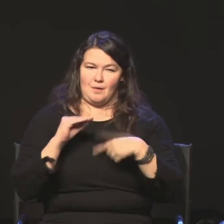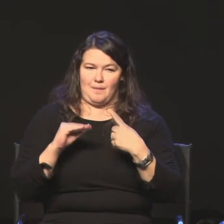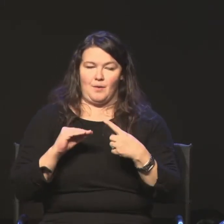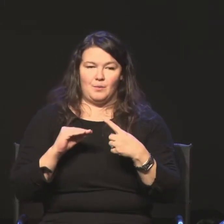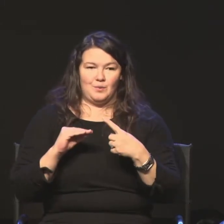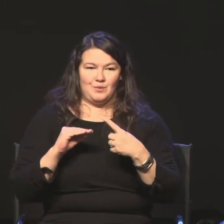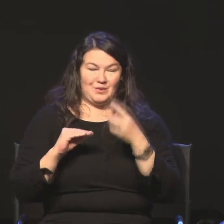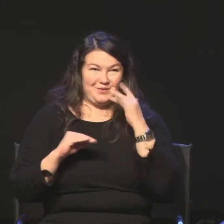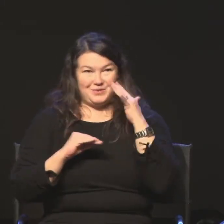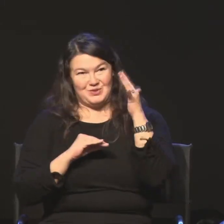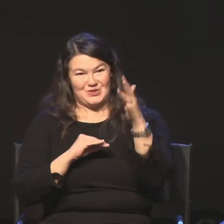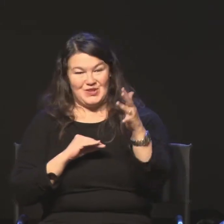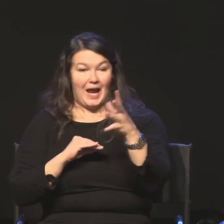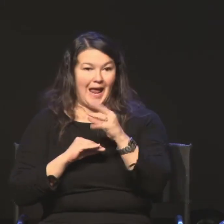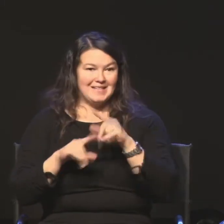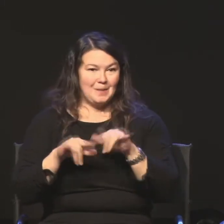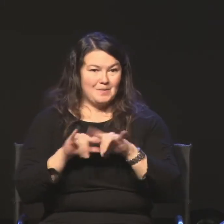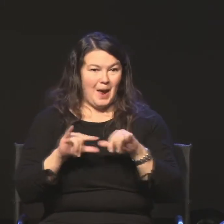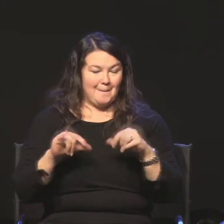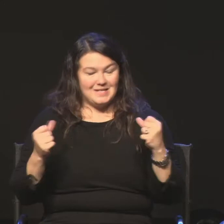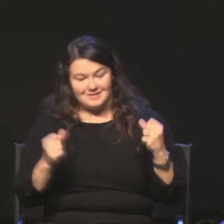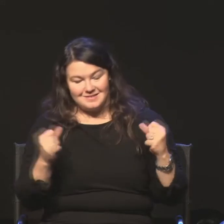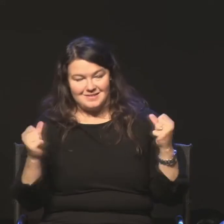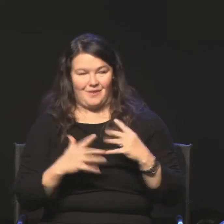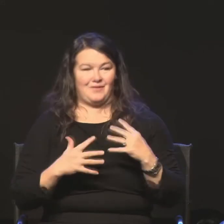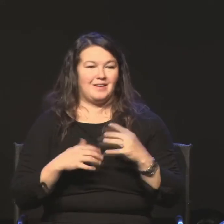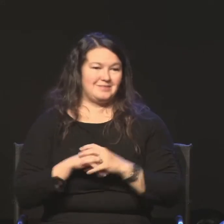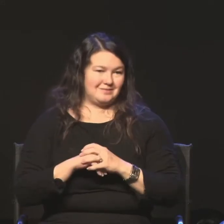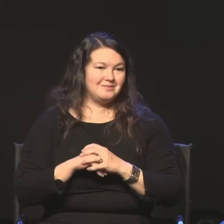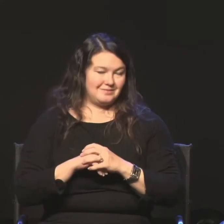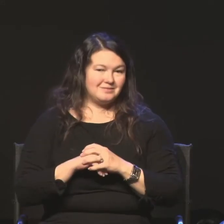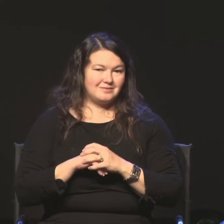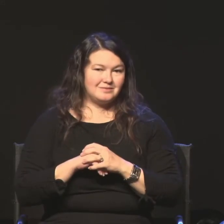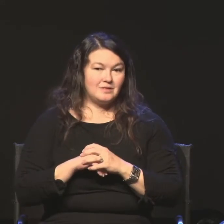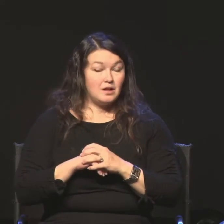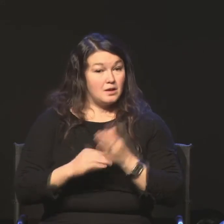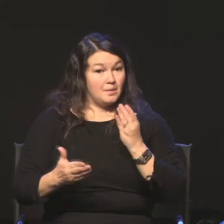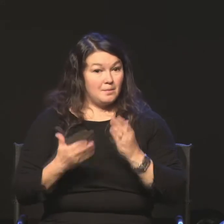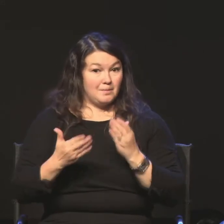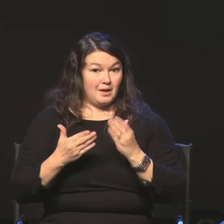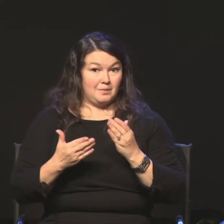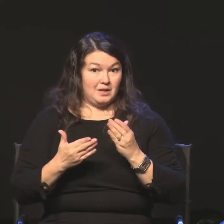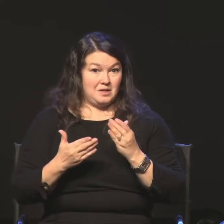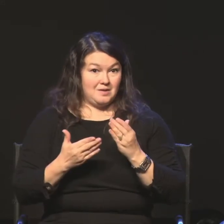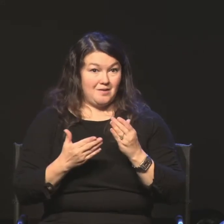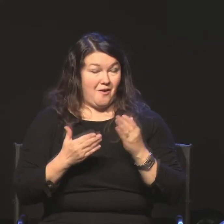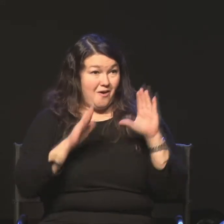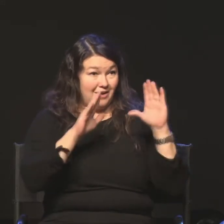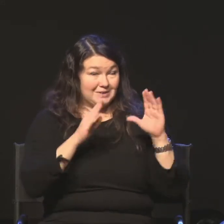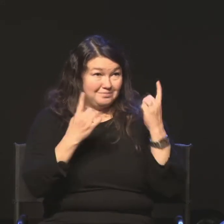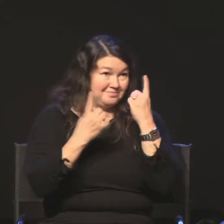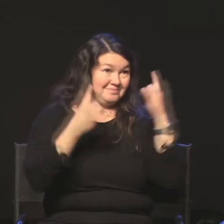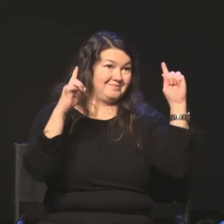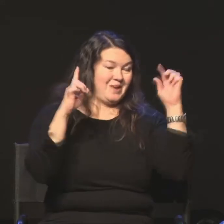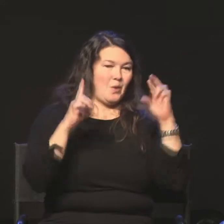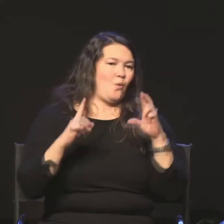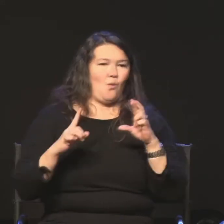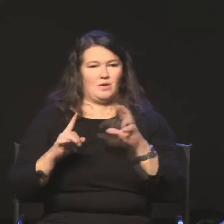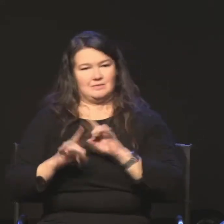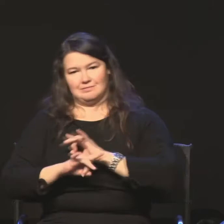holds, and I'm really terrified, and it could go really badly or it could go really well, and I don't